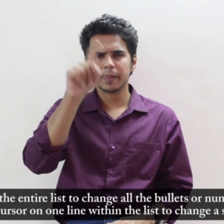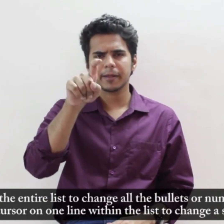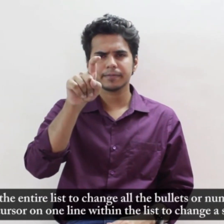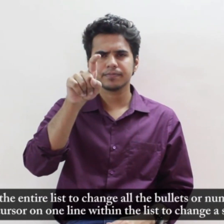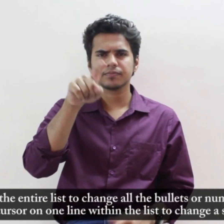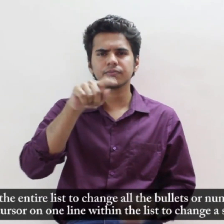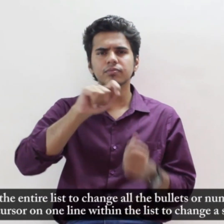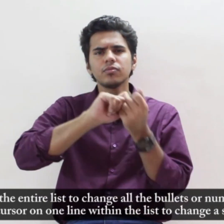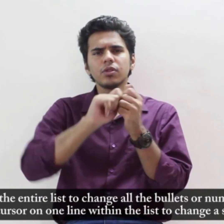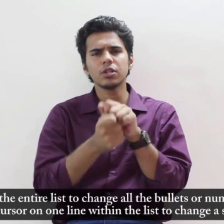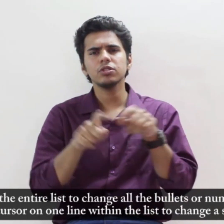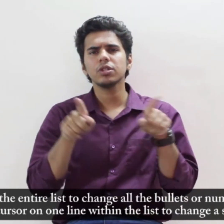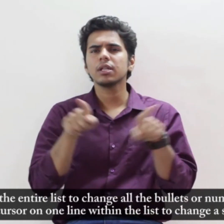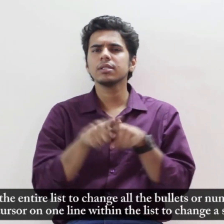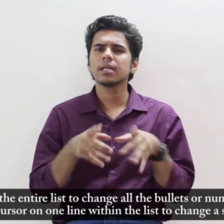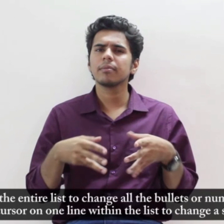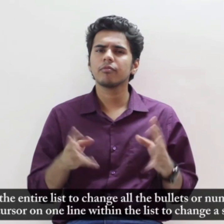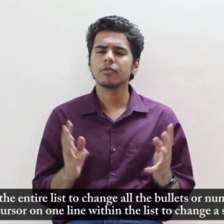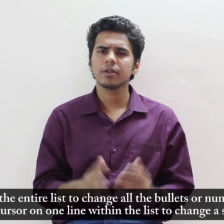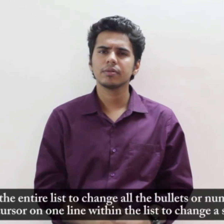the list to change a single bullet.